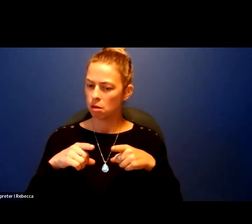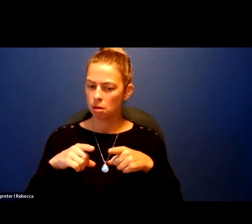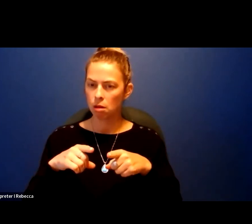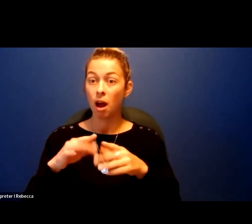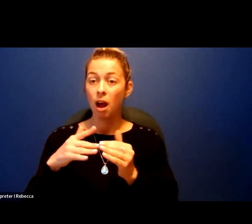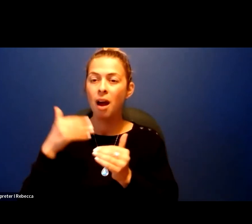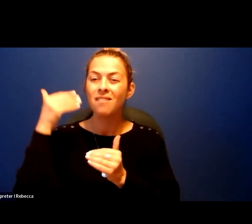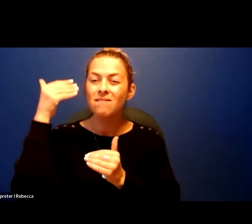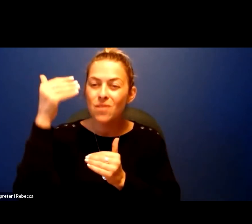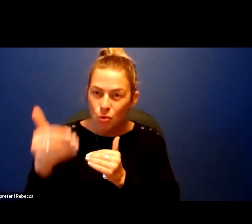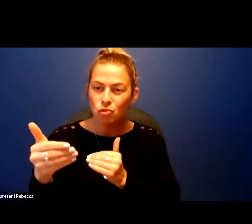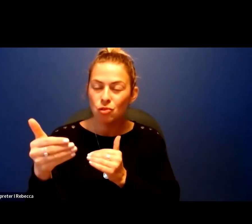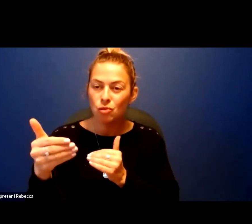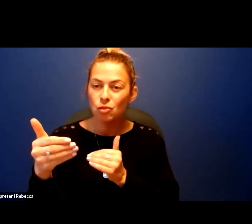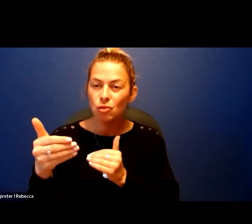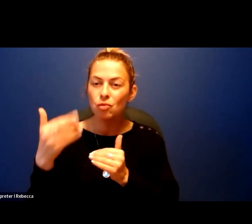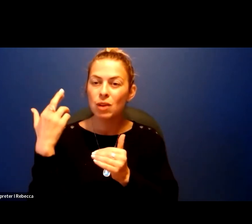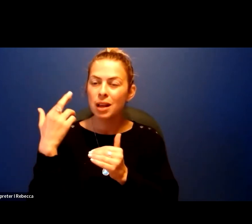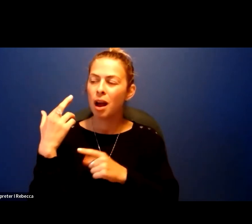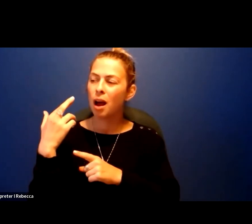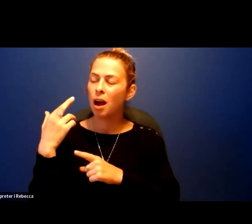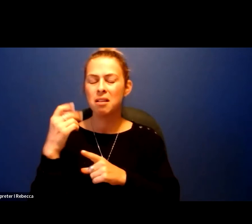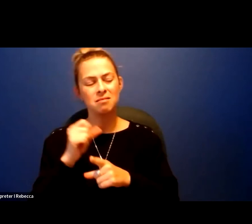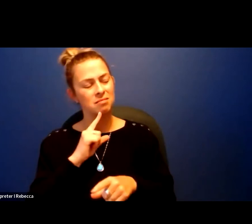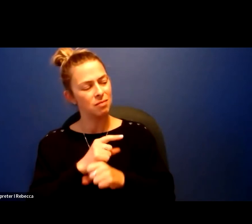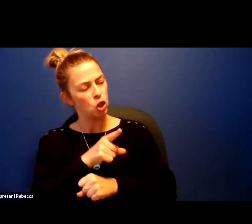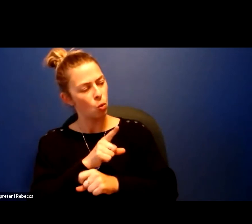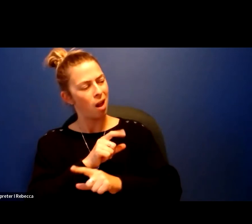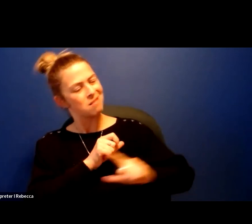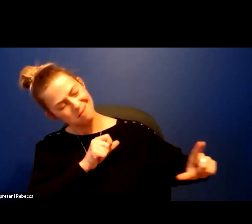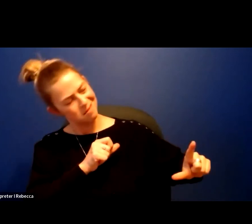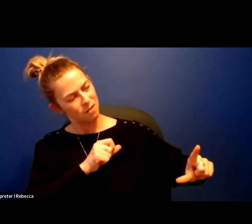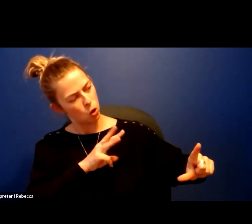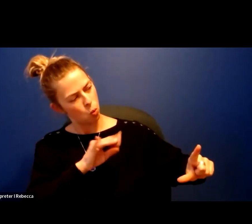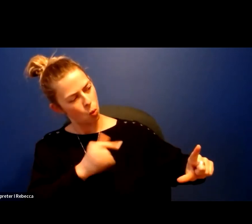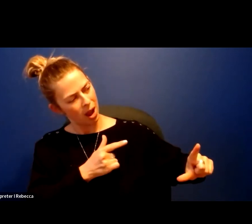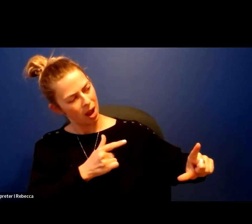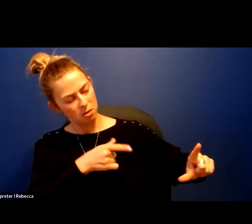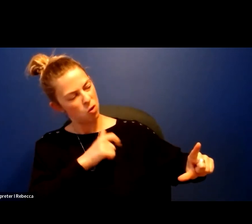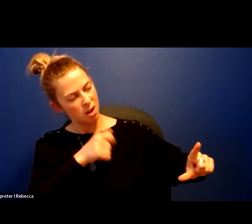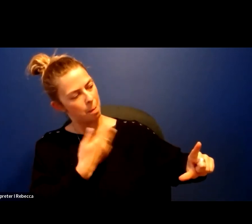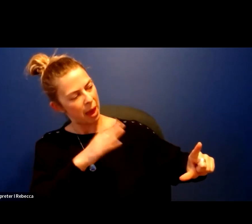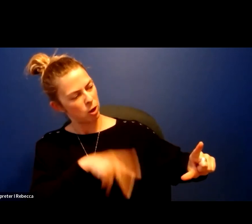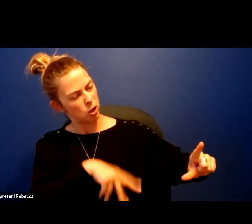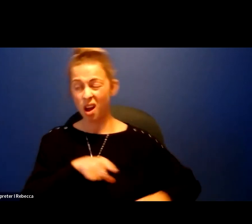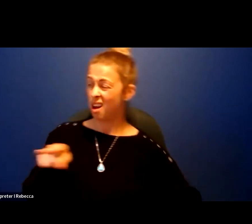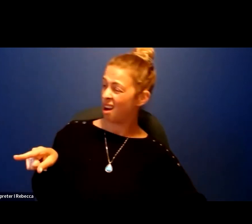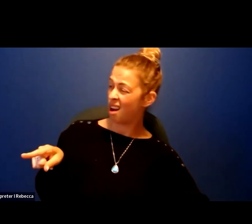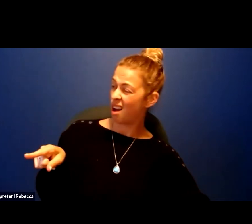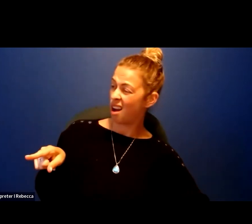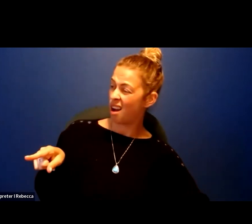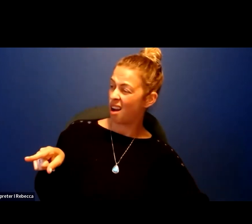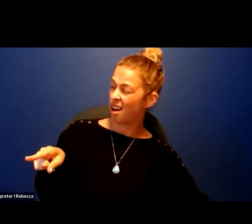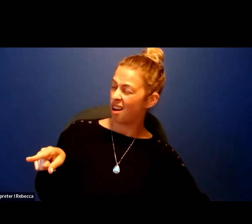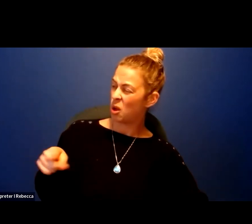you're a left-wing radical, but you're not a bad person. Or you may be wrong on those political issues, but you're not a